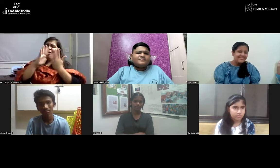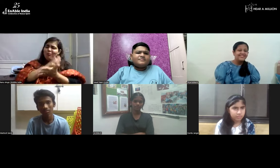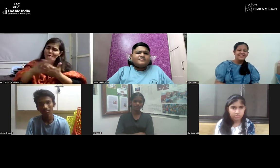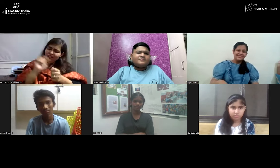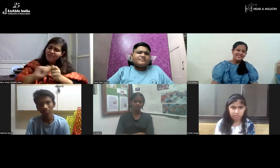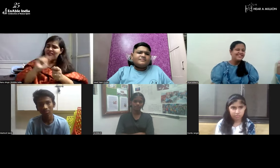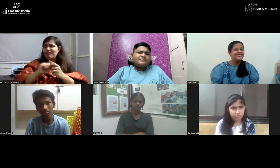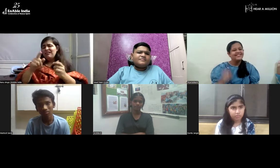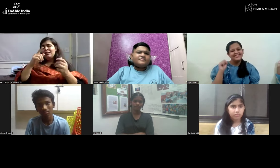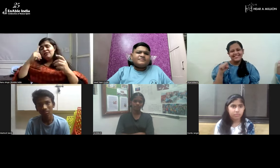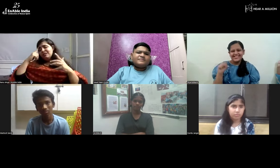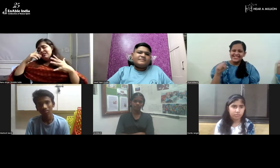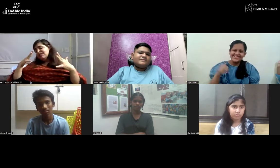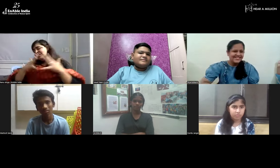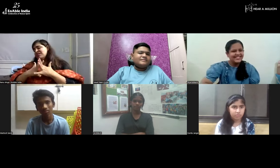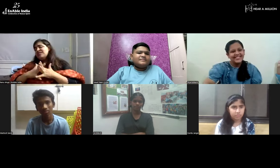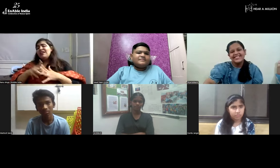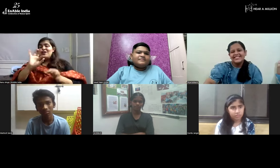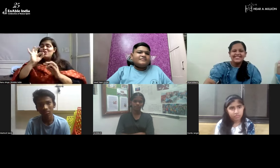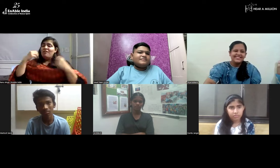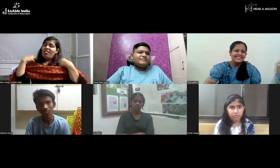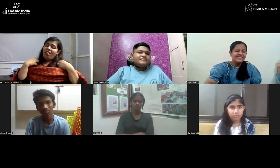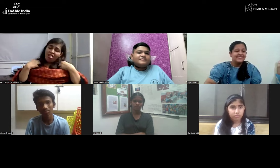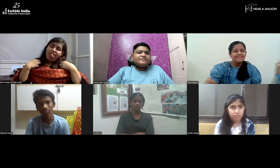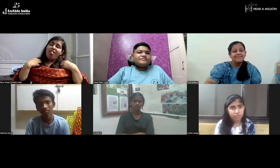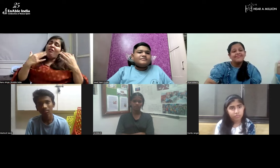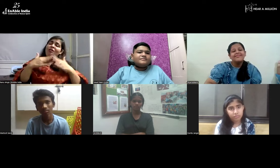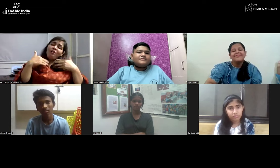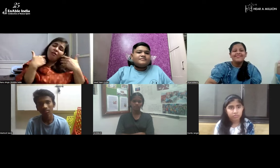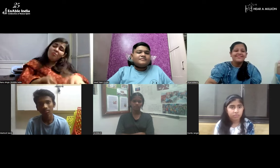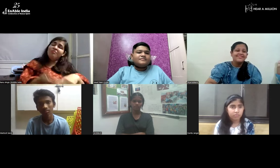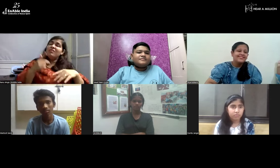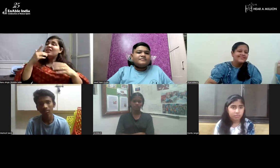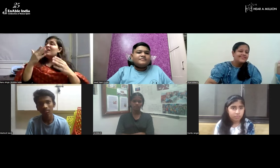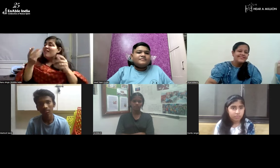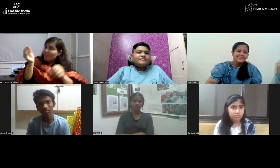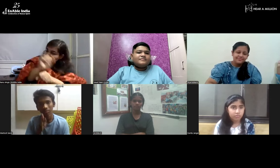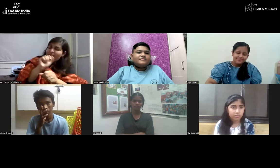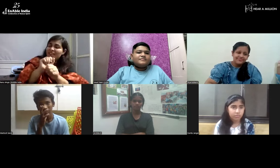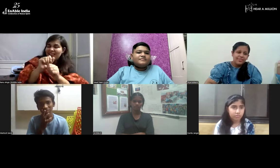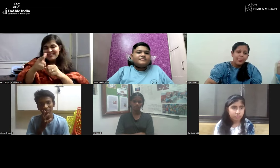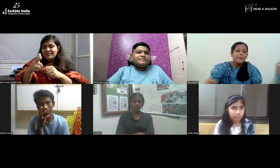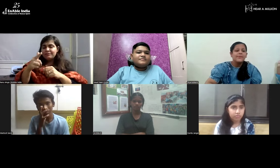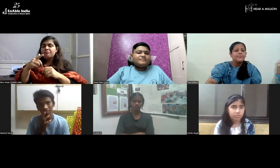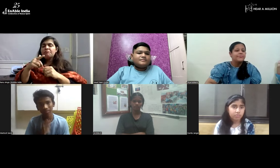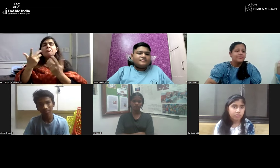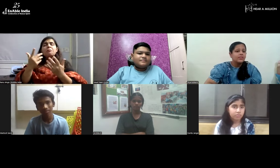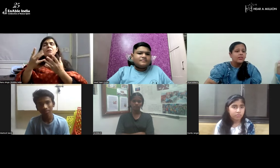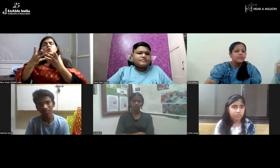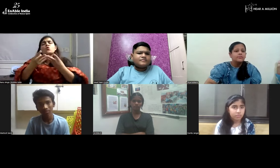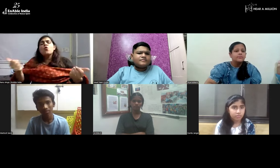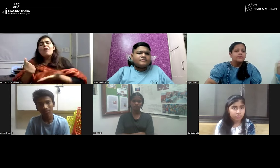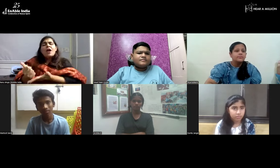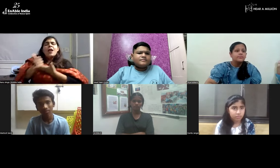there, so you can get their support. Right, right. But earlier, as I said, if you experience a bad